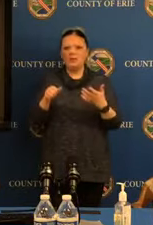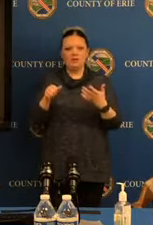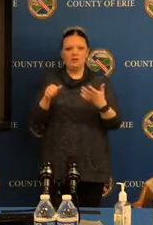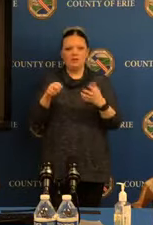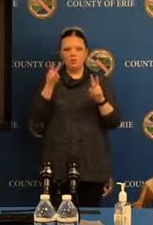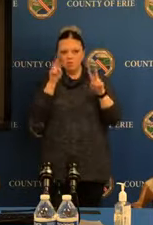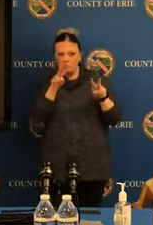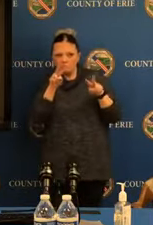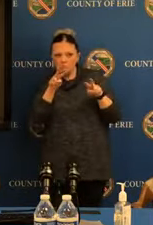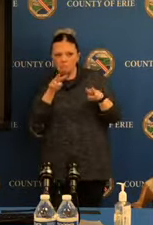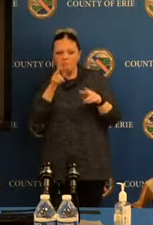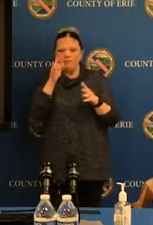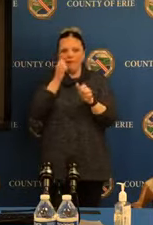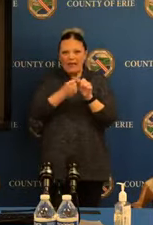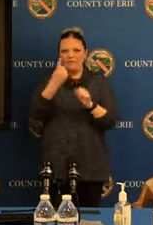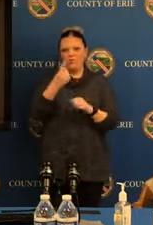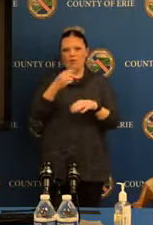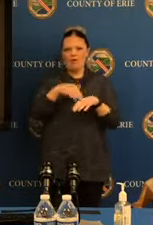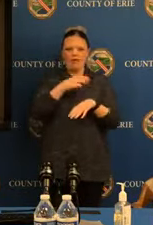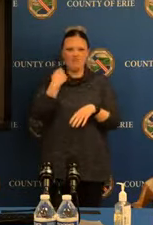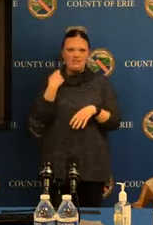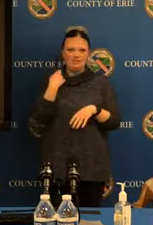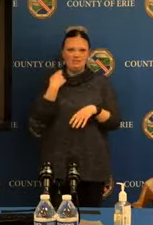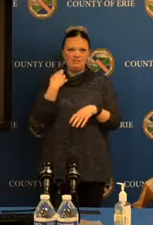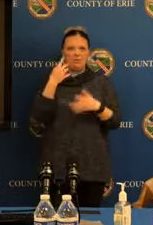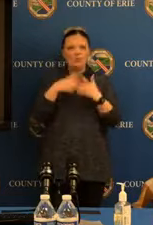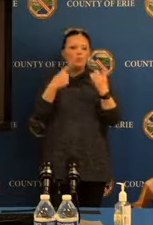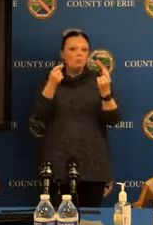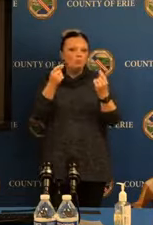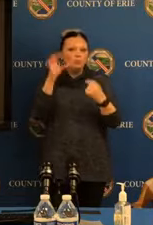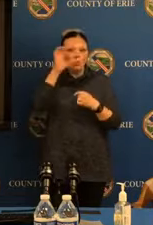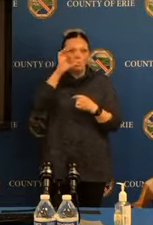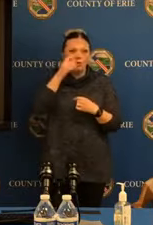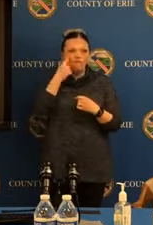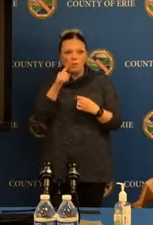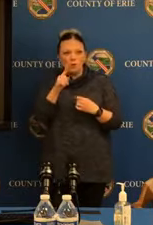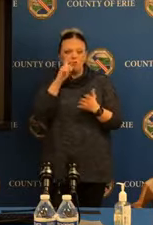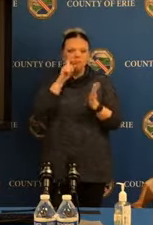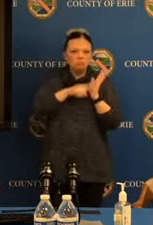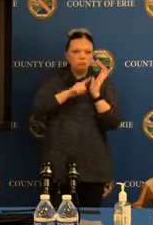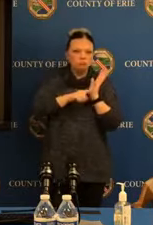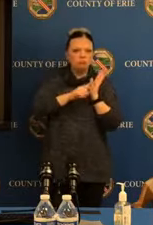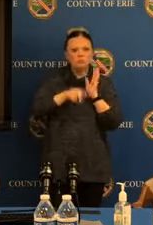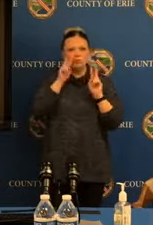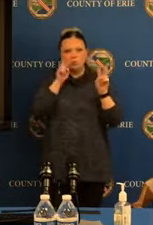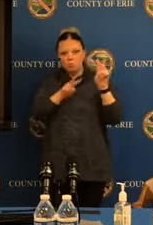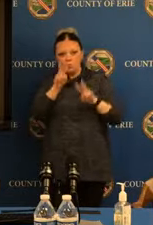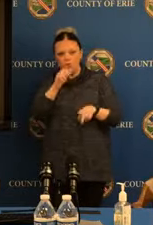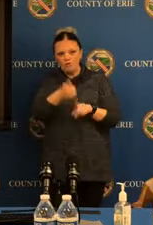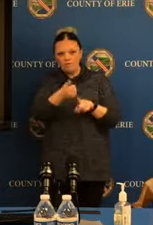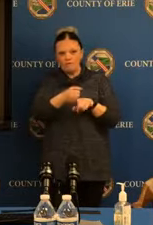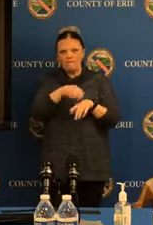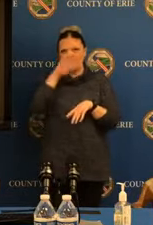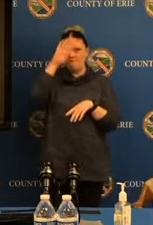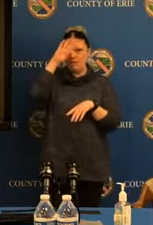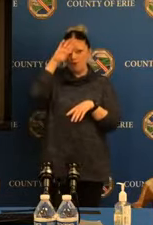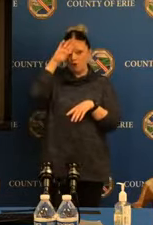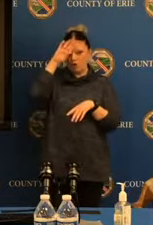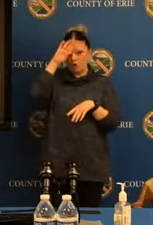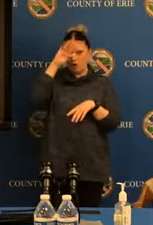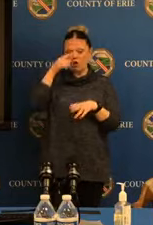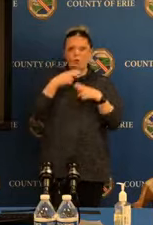is at risk. So what you should be looking for to monitor yourself for COVID-19 is a fever. And so